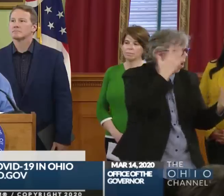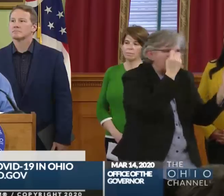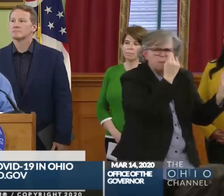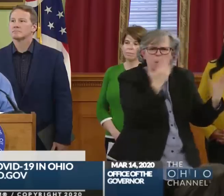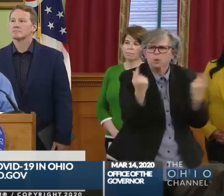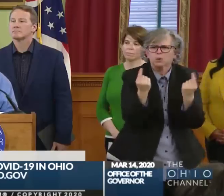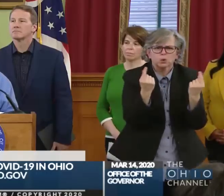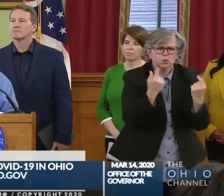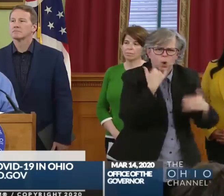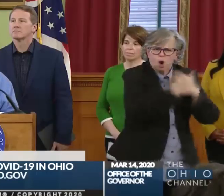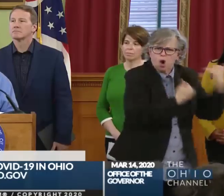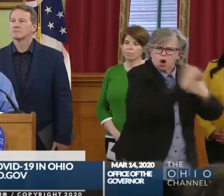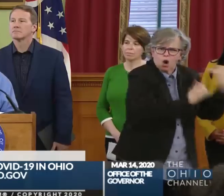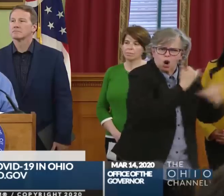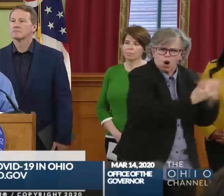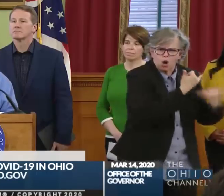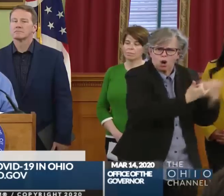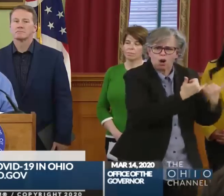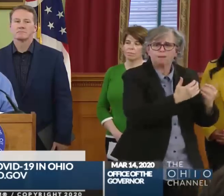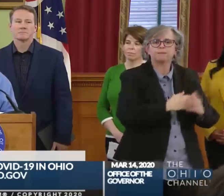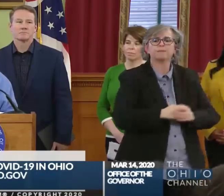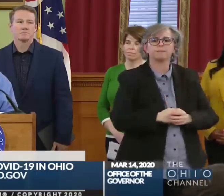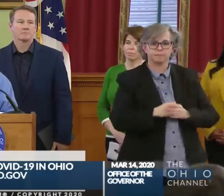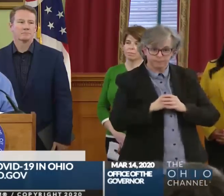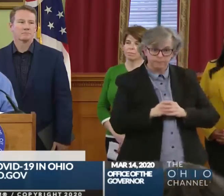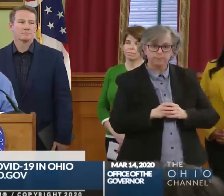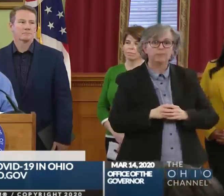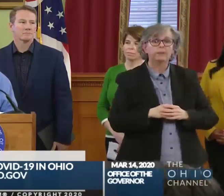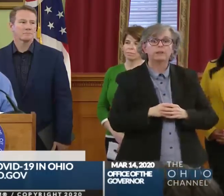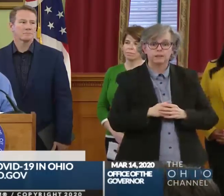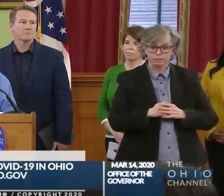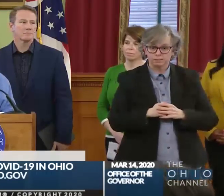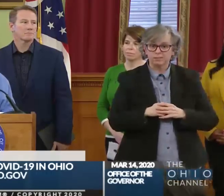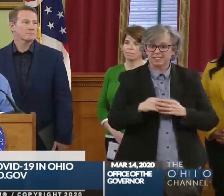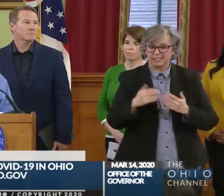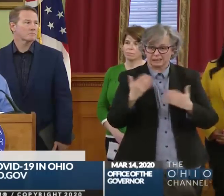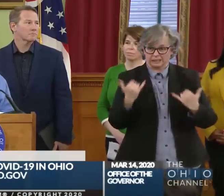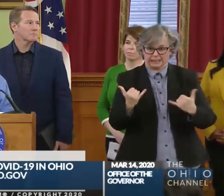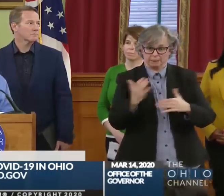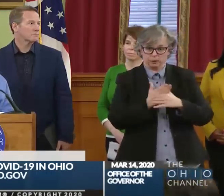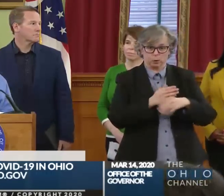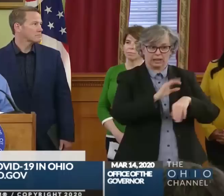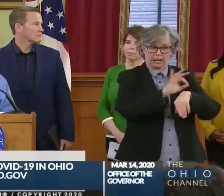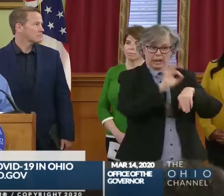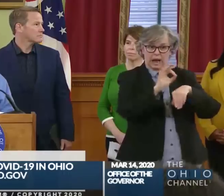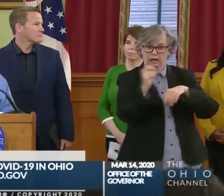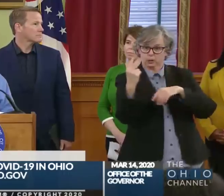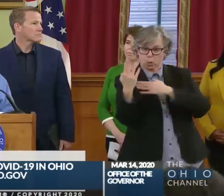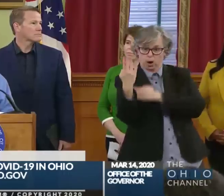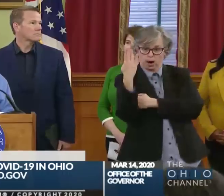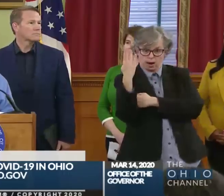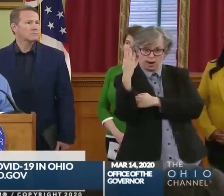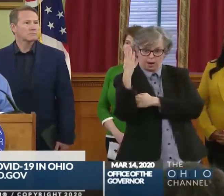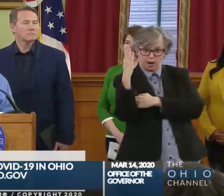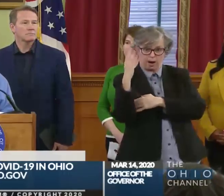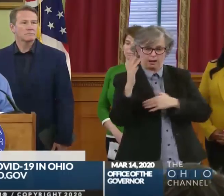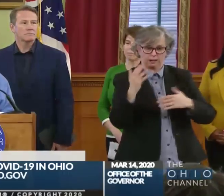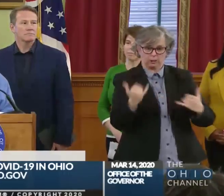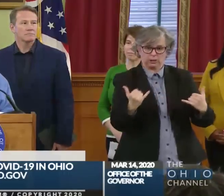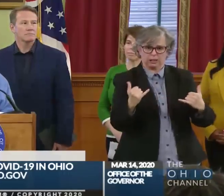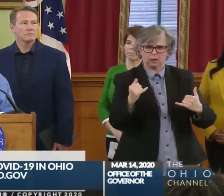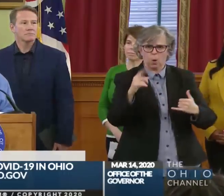of today, between 9 o'clock and 12 o'clock, we had 1,400 calls. So 1,400 calls as of